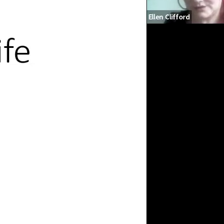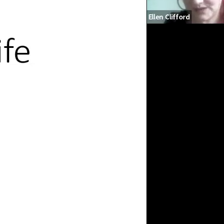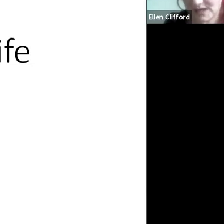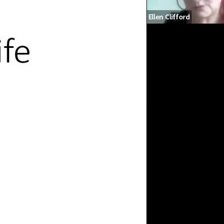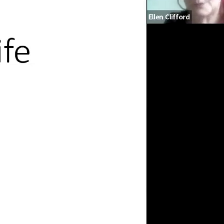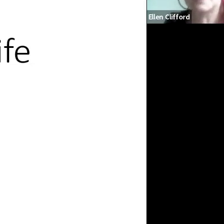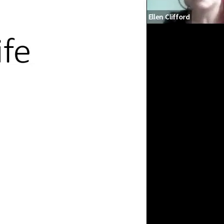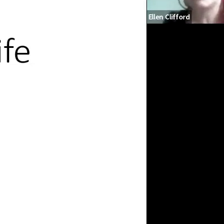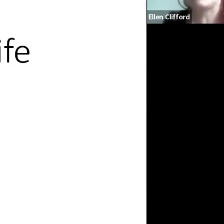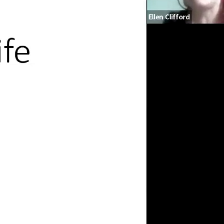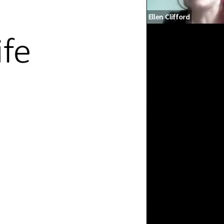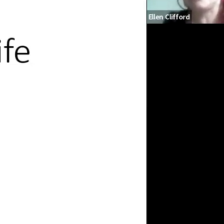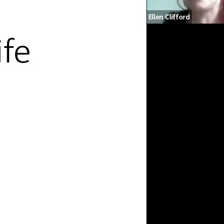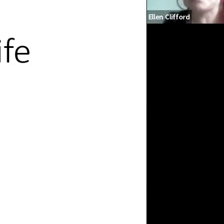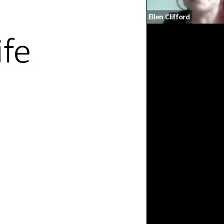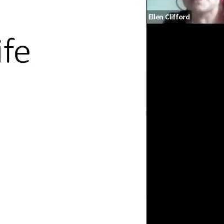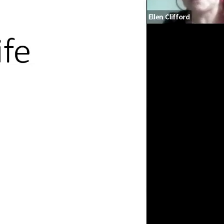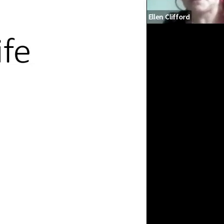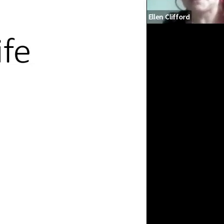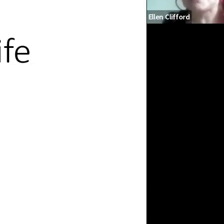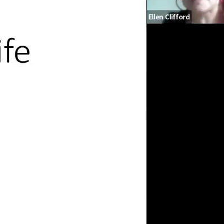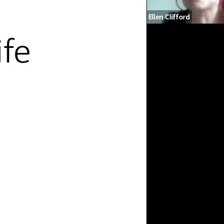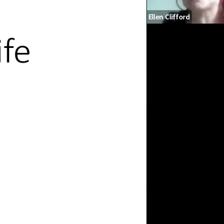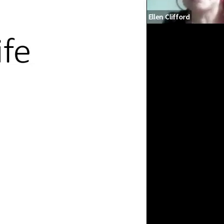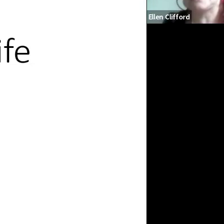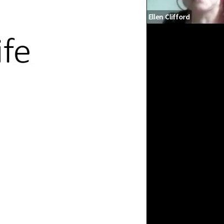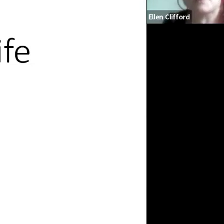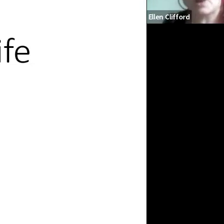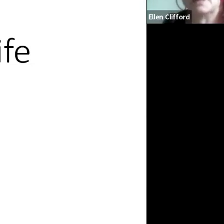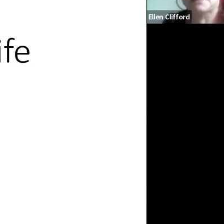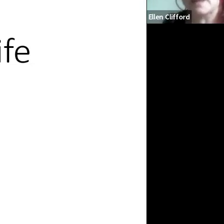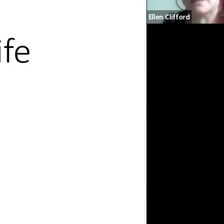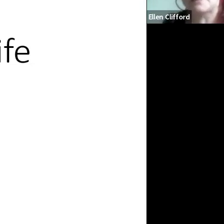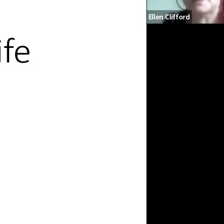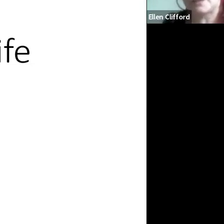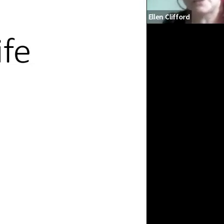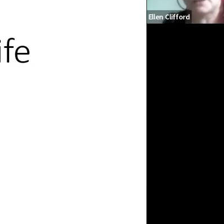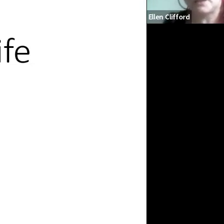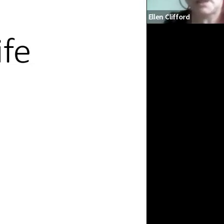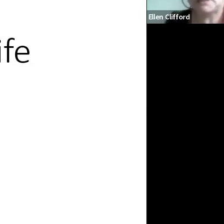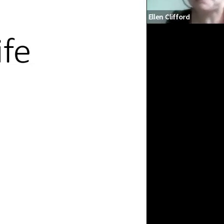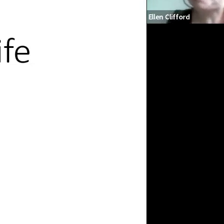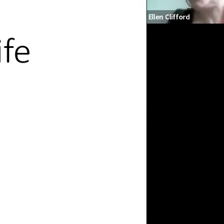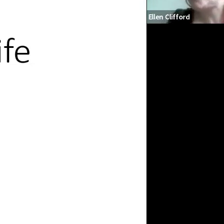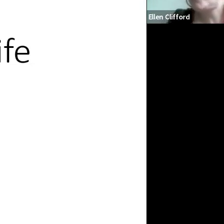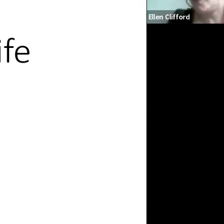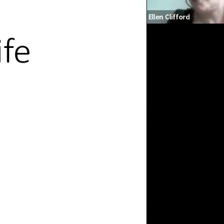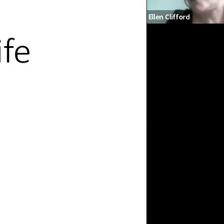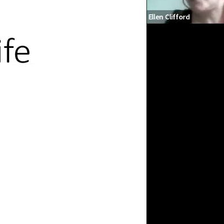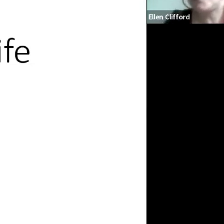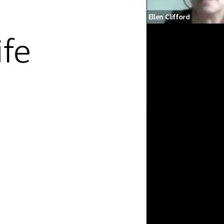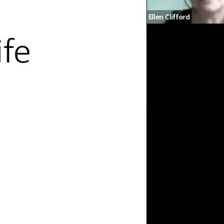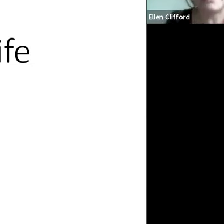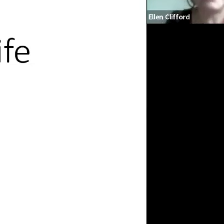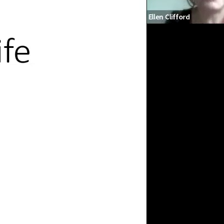dose themselves, whereas with euthanasia, that's administered by a physician,